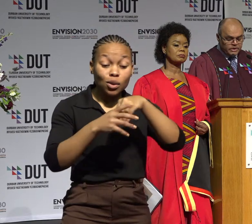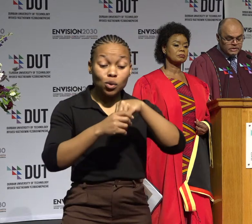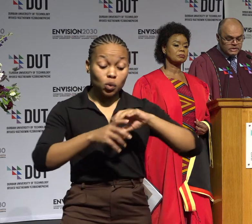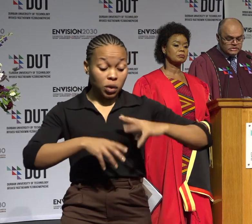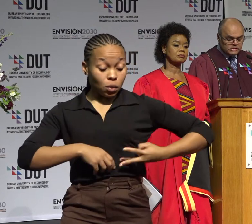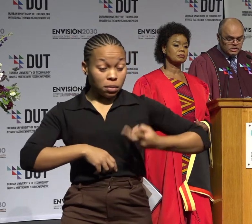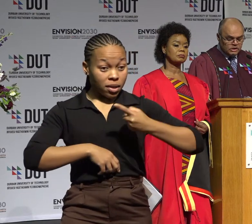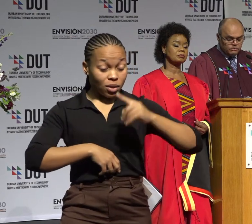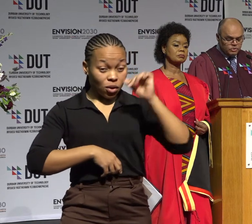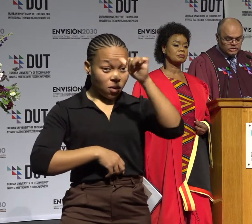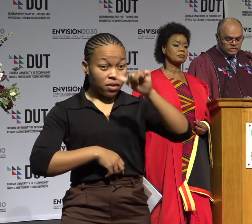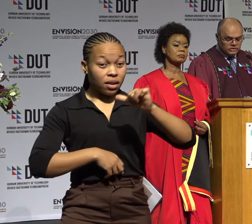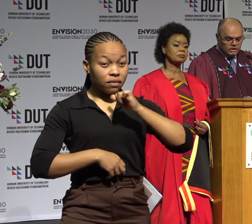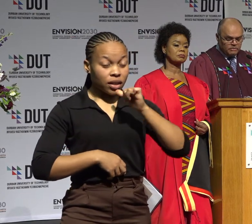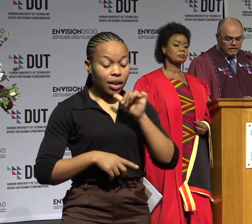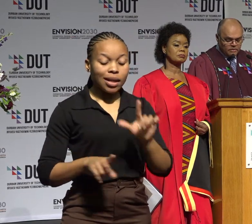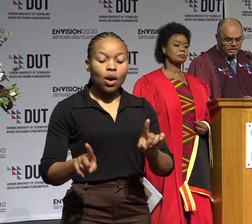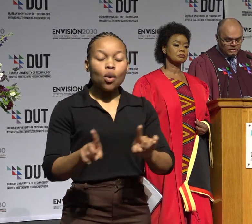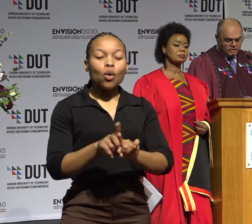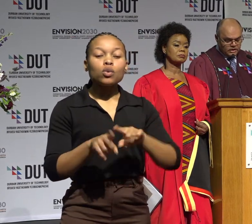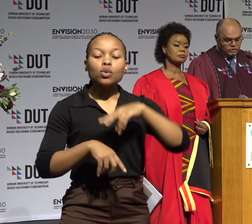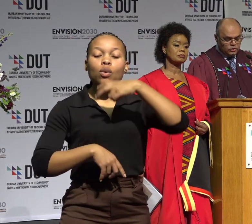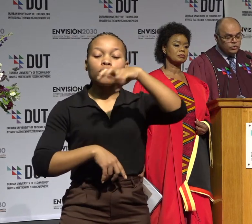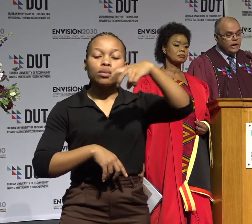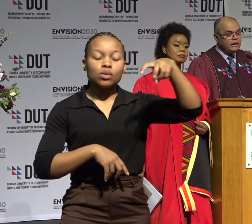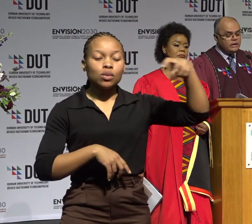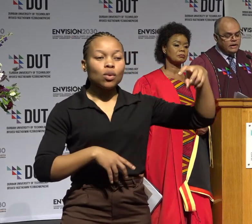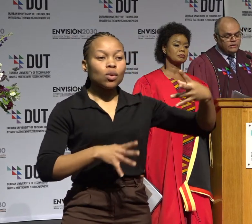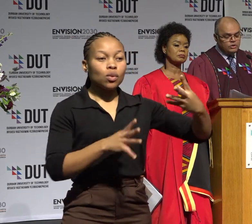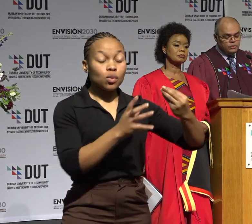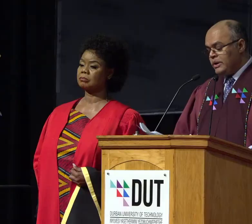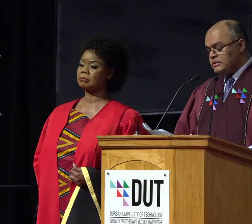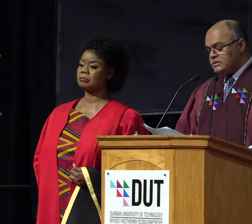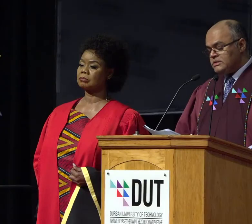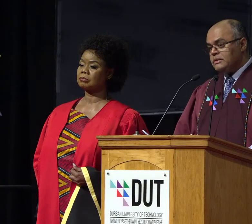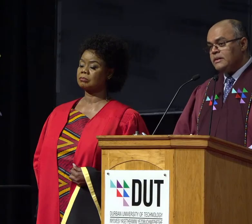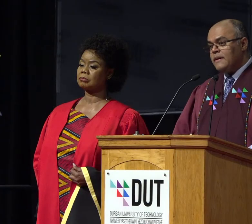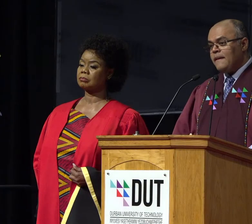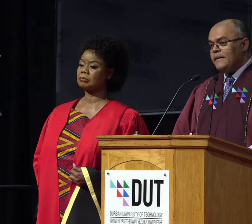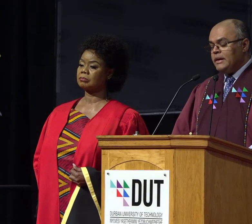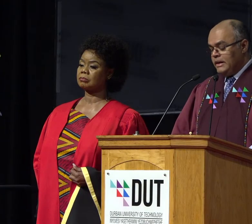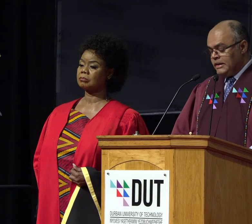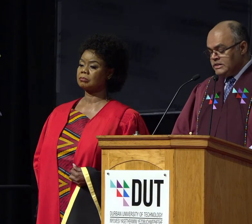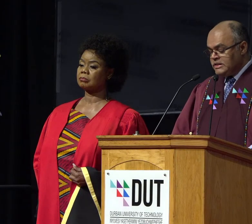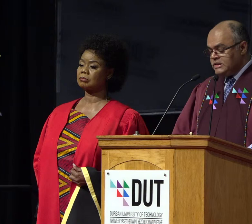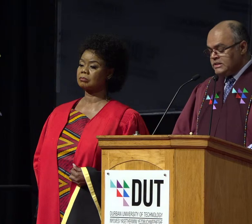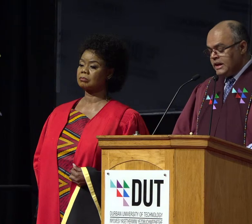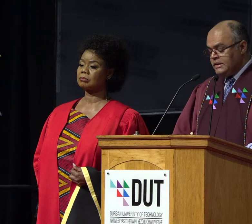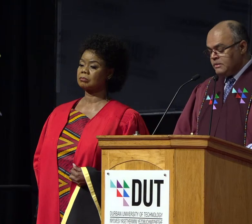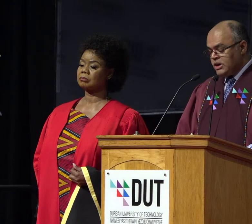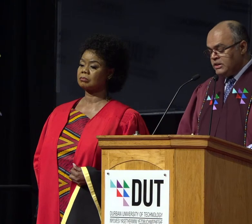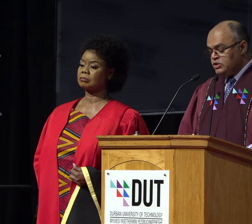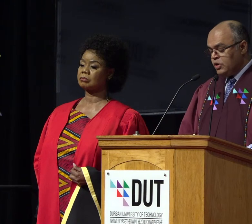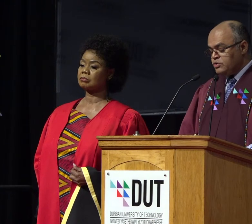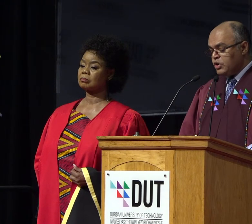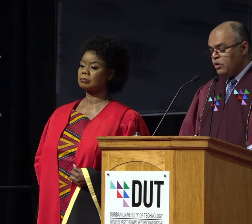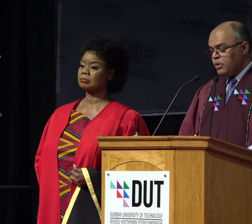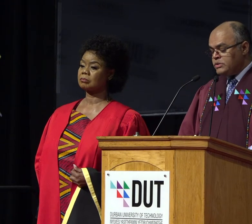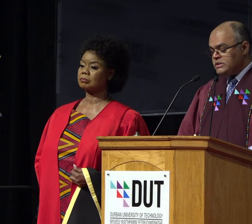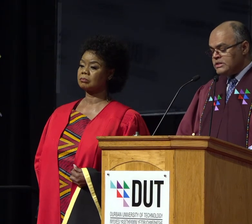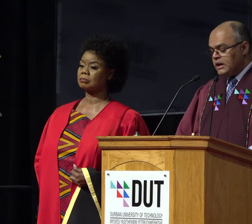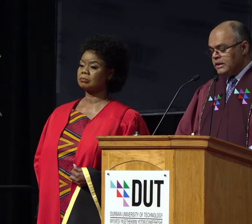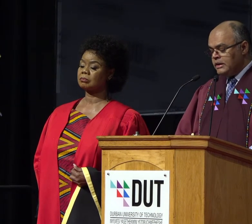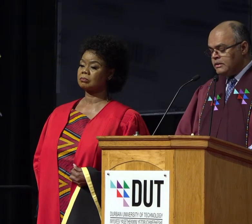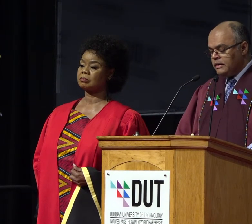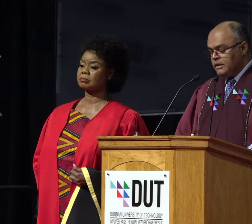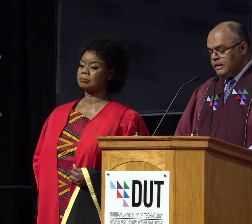Malcolm Perkey's musical Marabi in the UK and the US. In 1999, Charlie Jones co-wrote